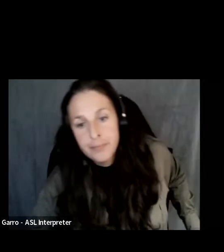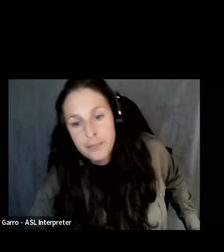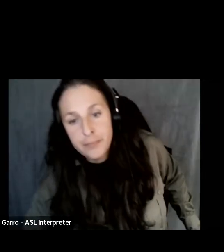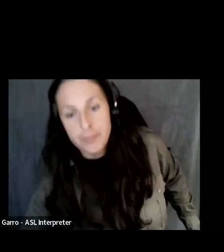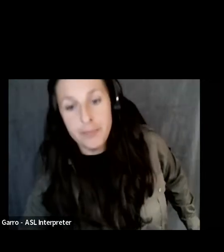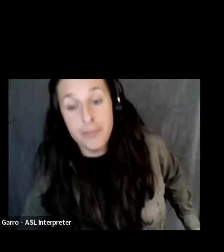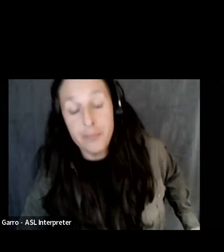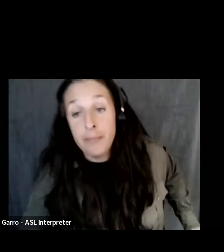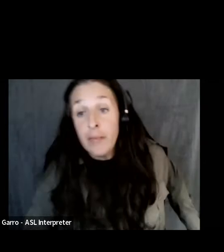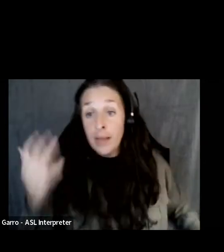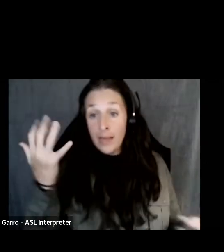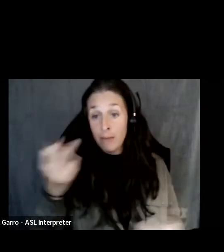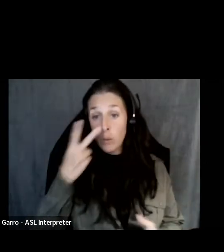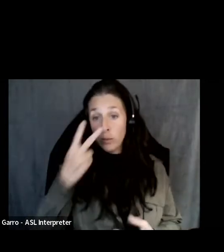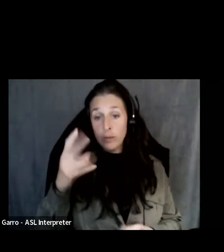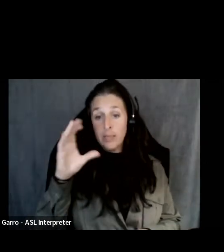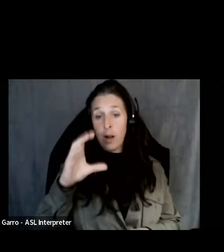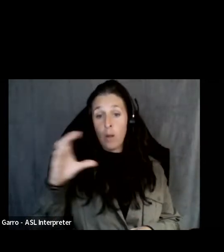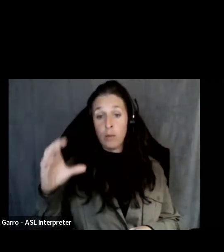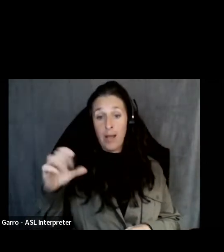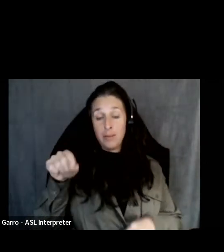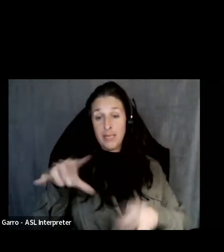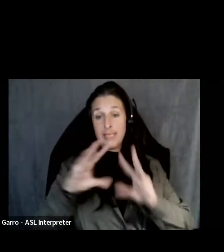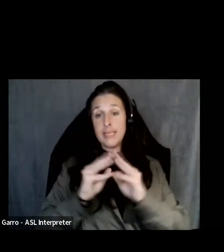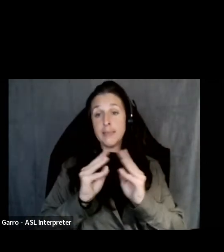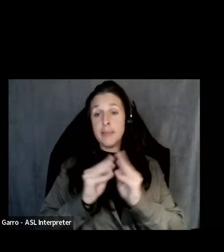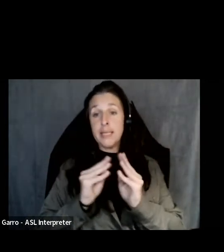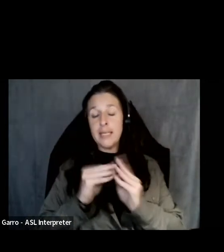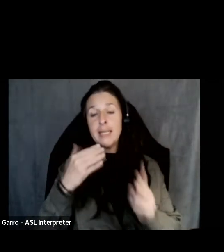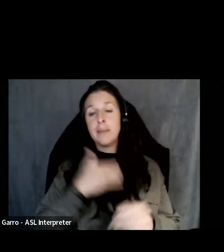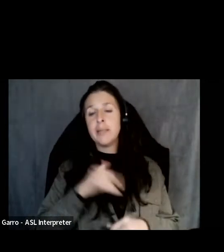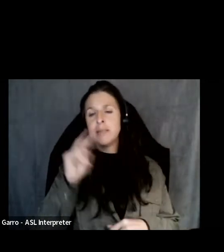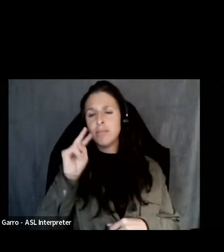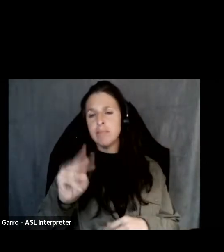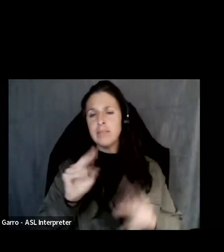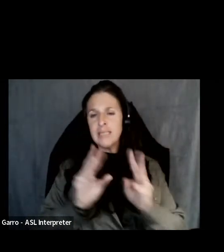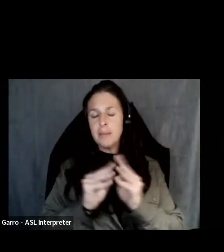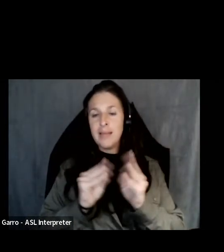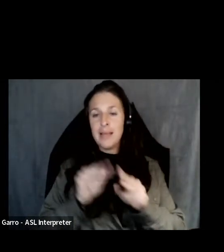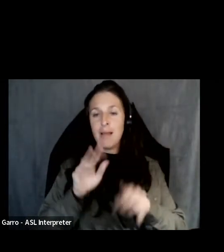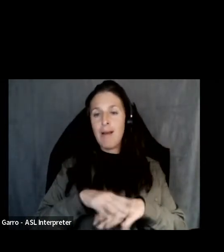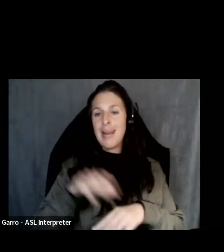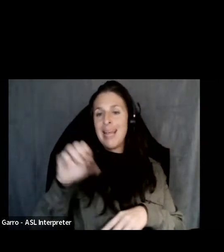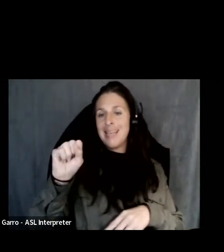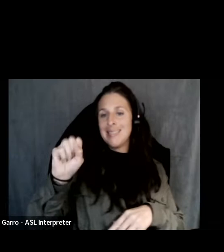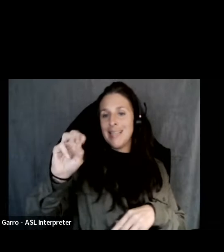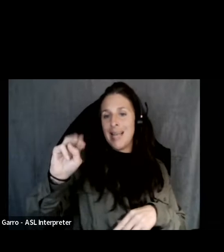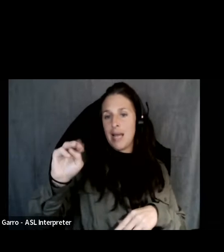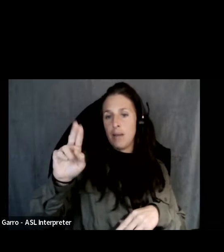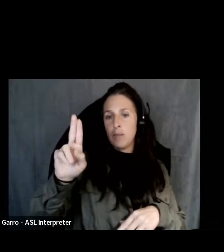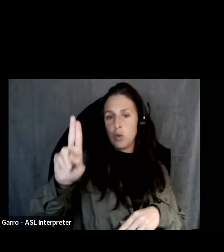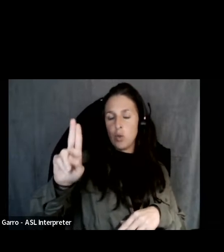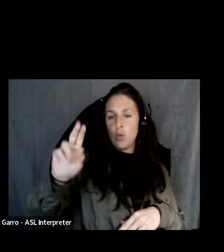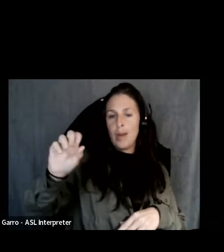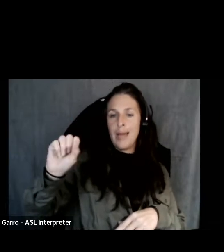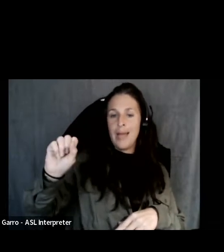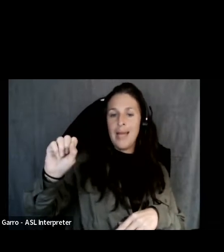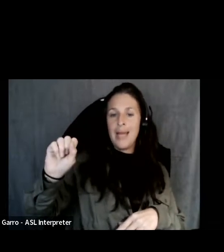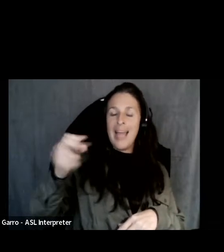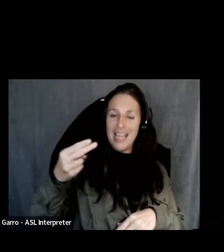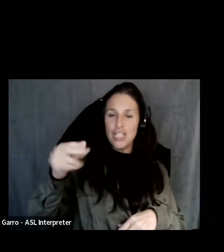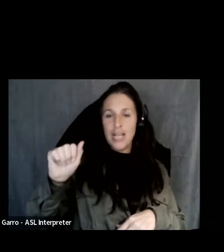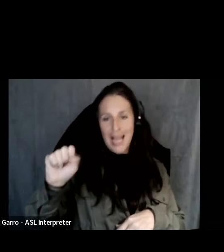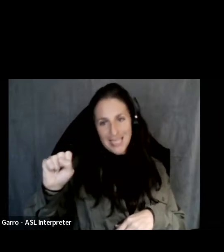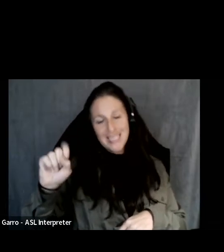you wish to view the closed captions of this meeting, please view the meeting on the SMUHSD board meeting